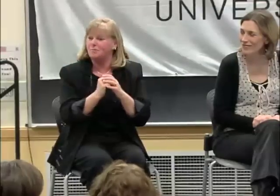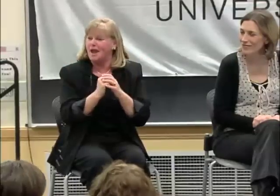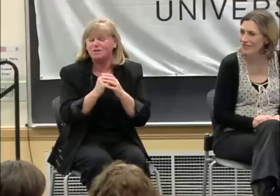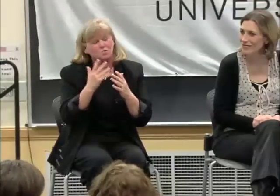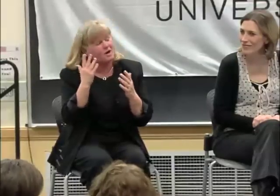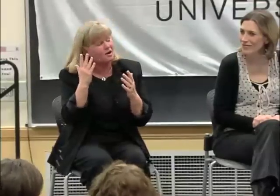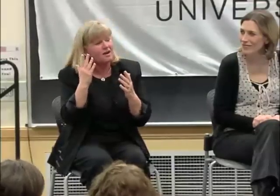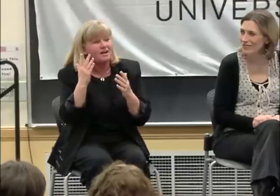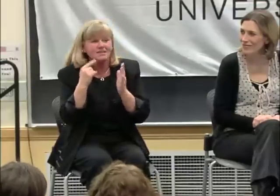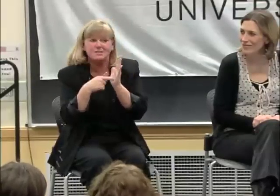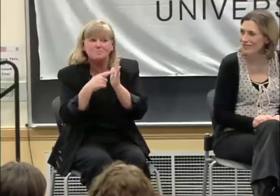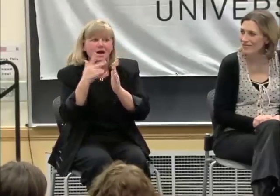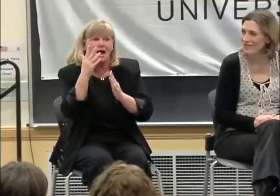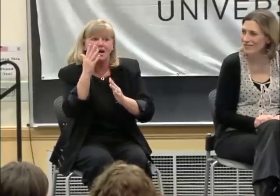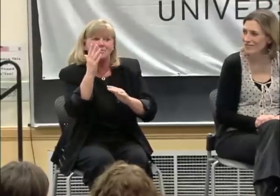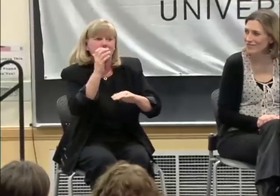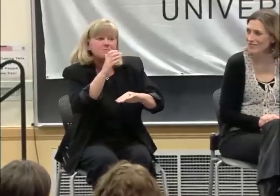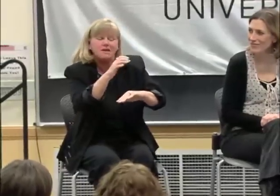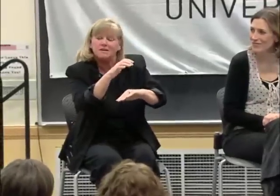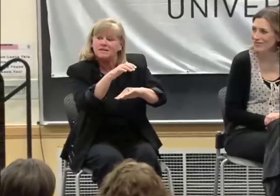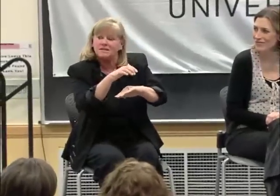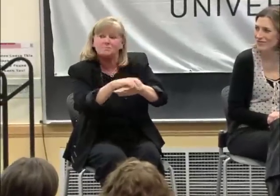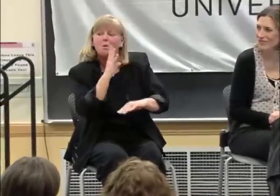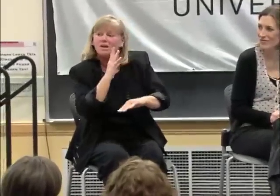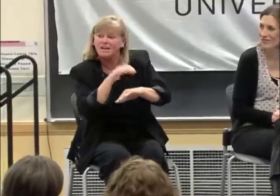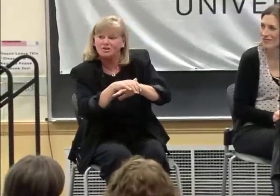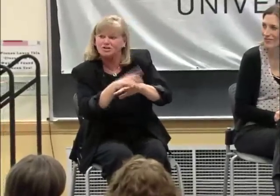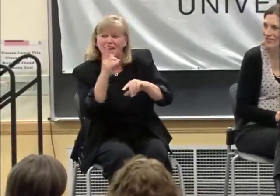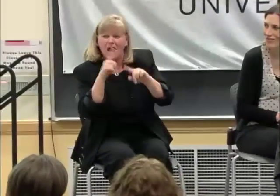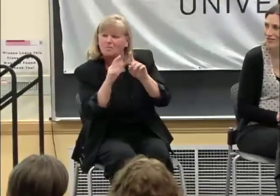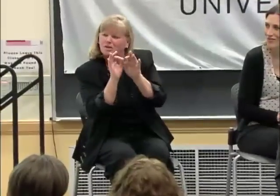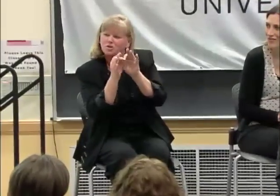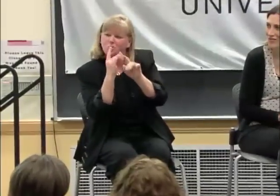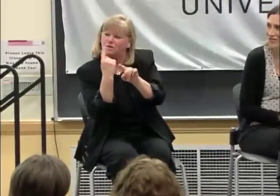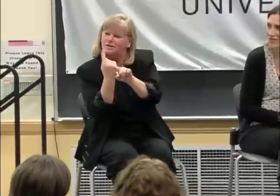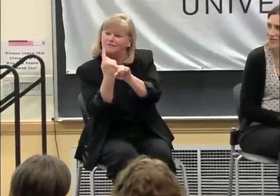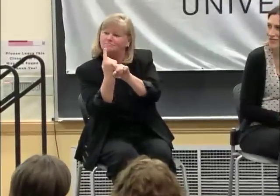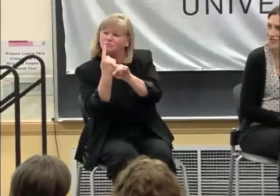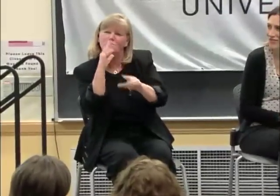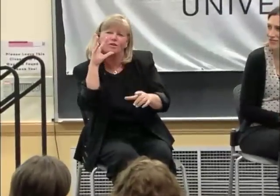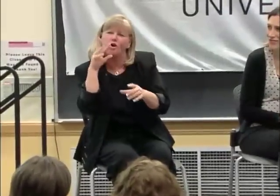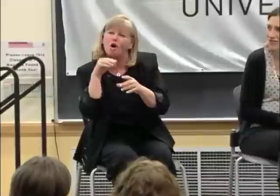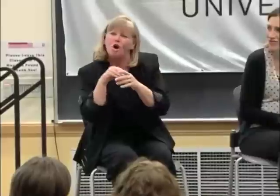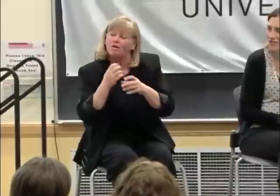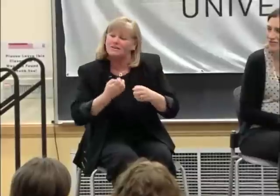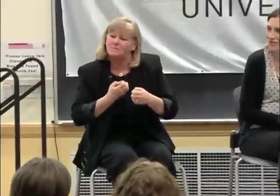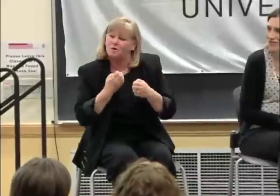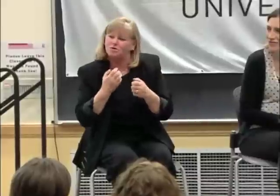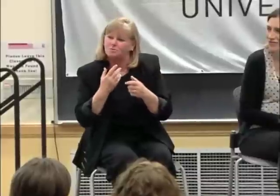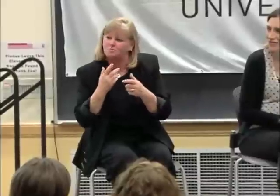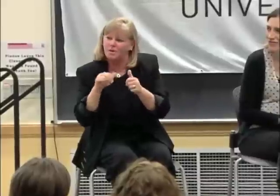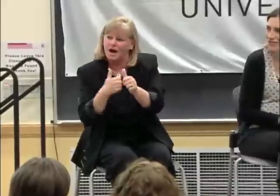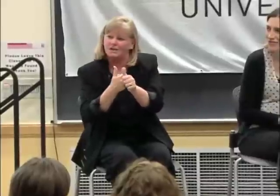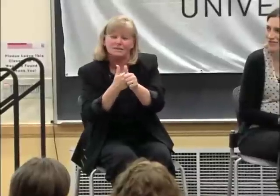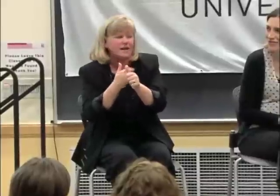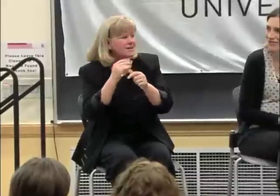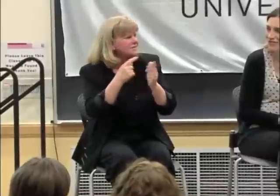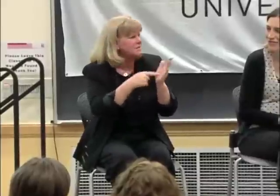match where sometimes spoken English can't be interpreted with all its emotion behind it, and